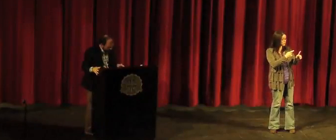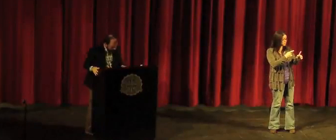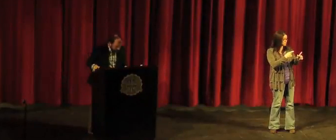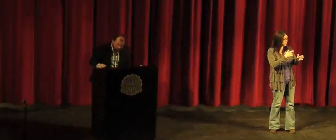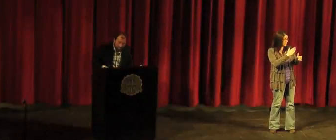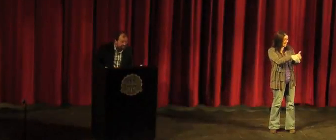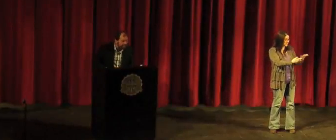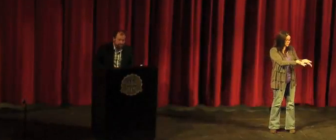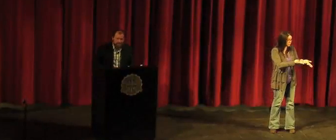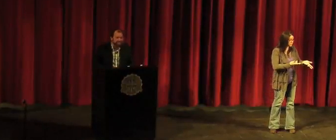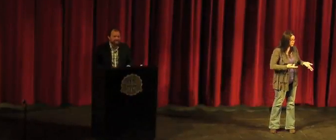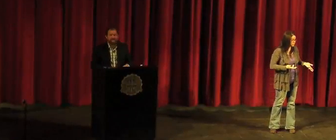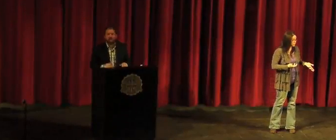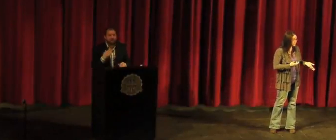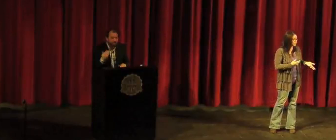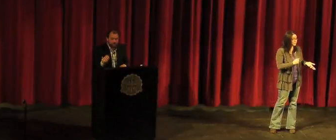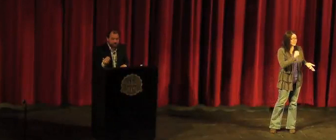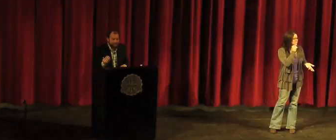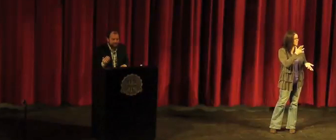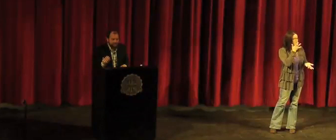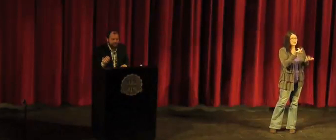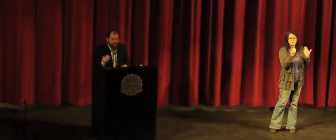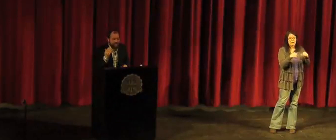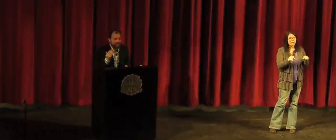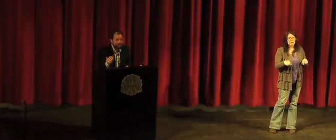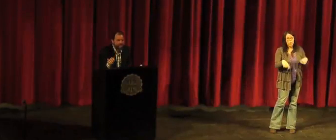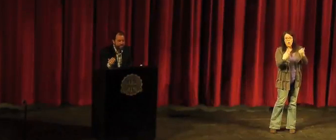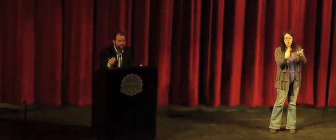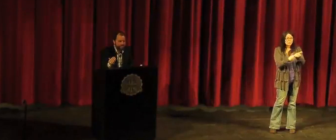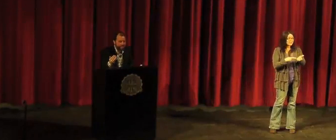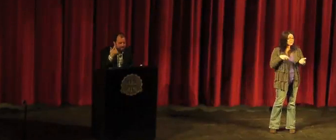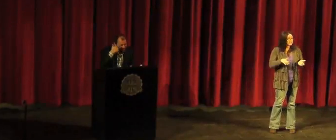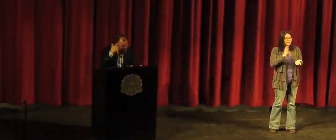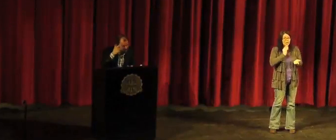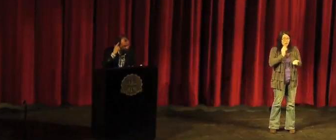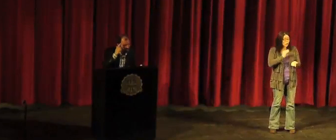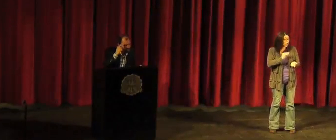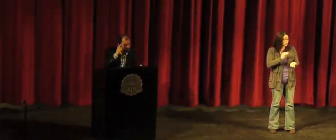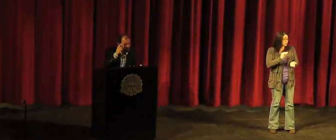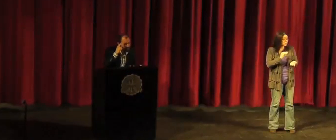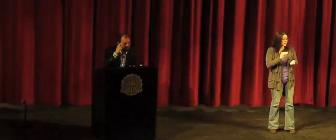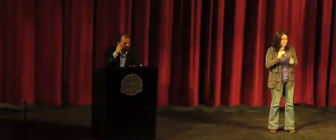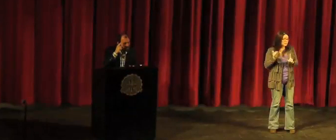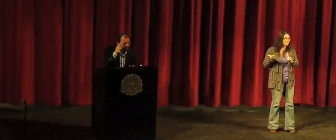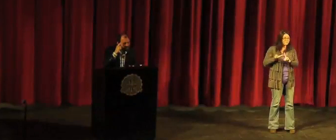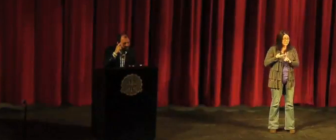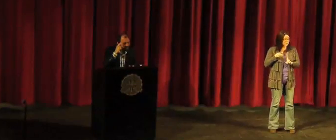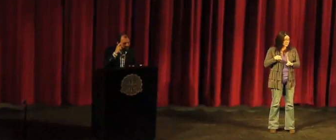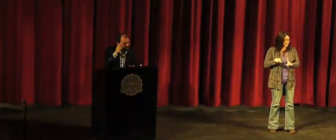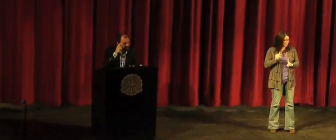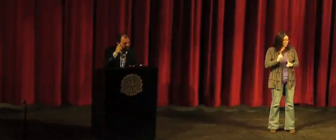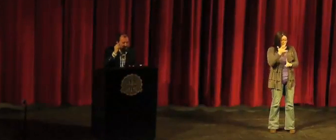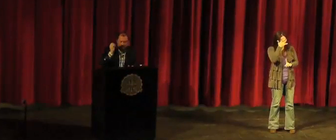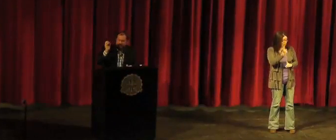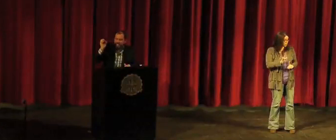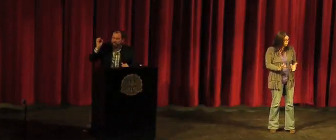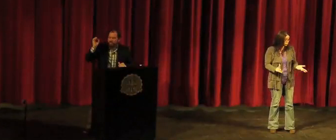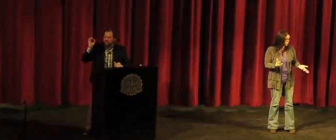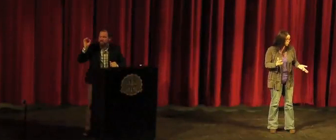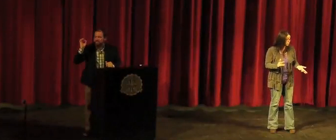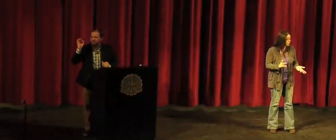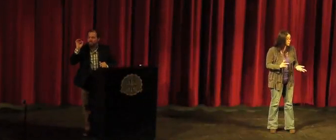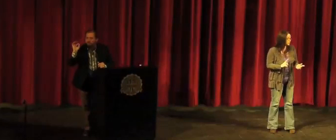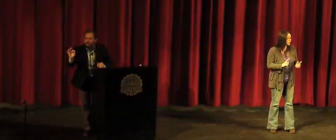goal. It's not because of any argument he ever encountered that convinced him of this intellectually.